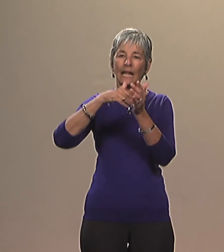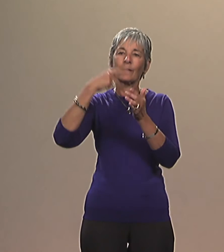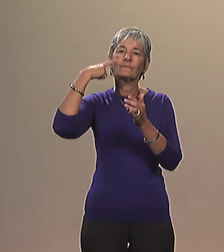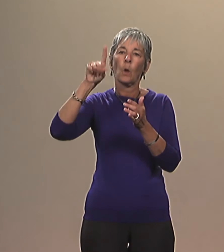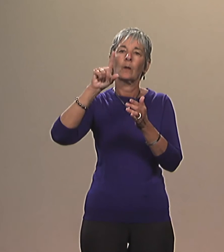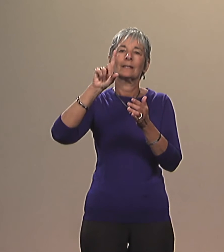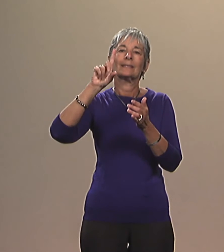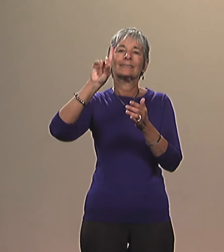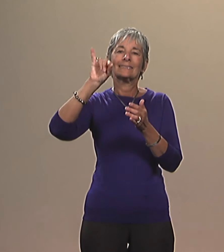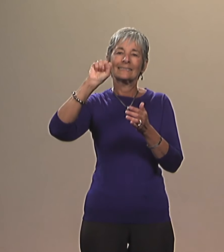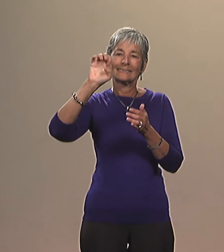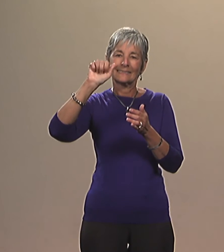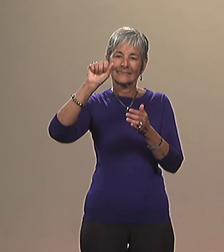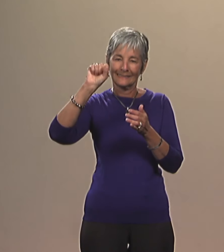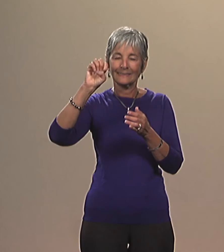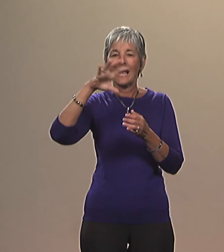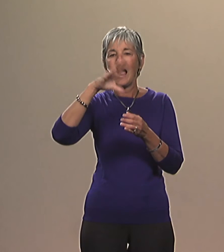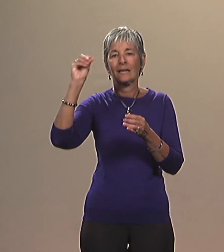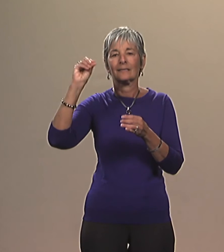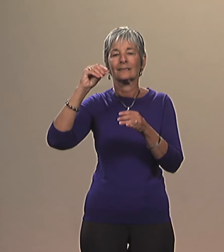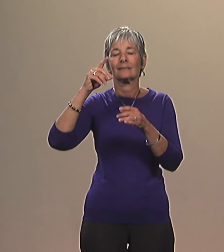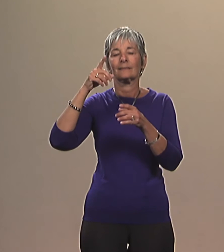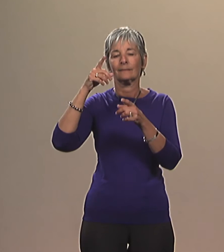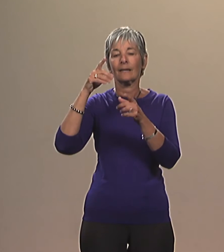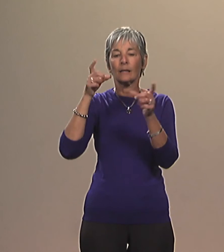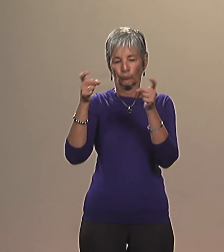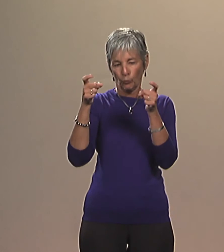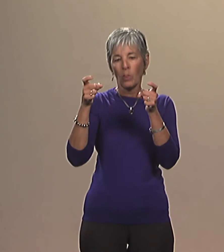the Center for Disease Control and Prevention.